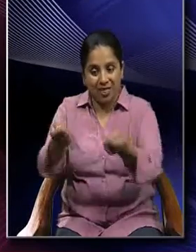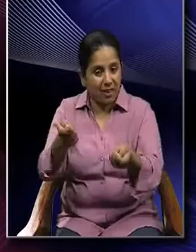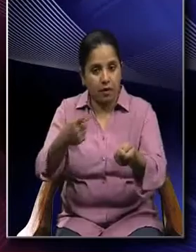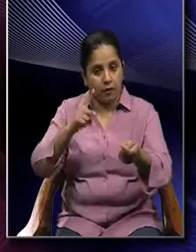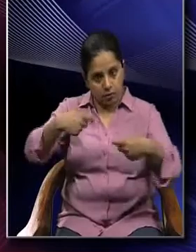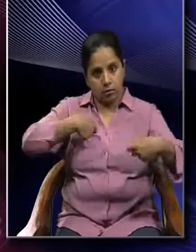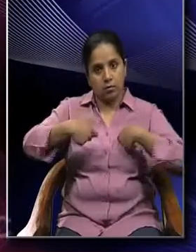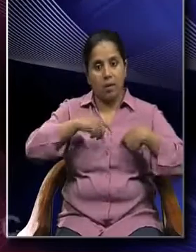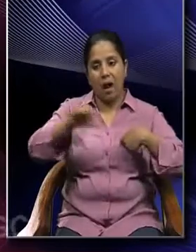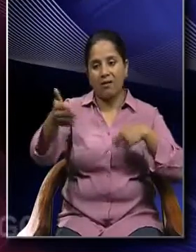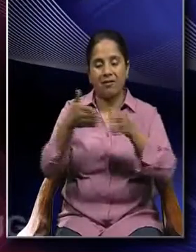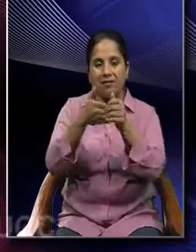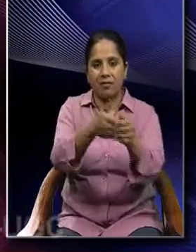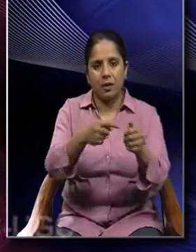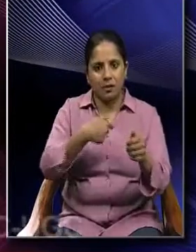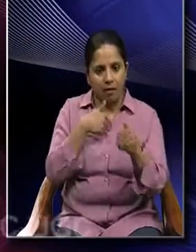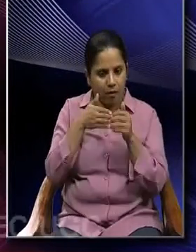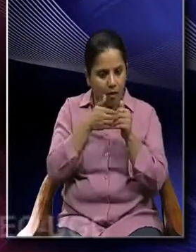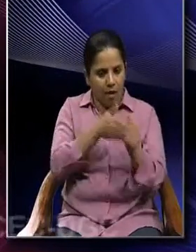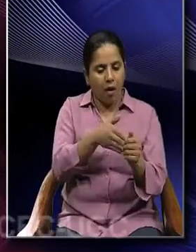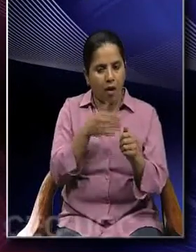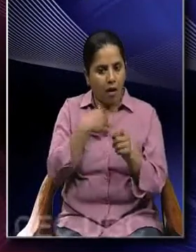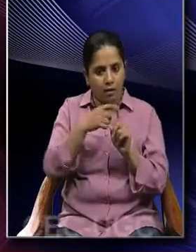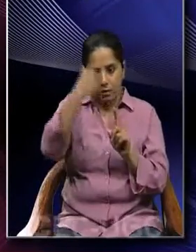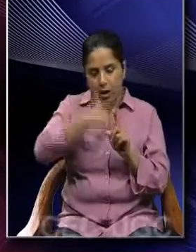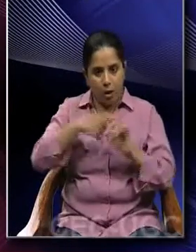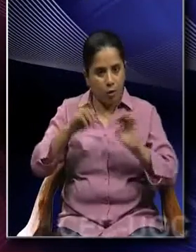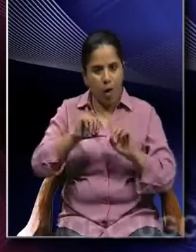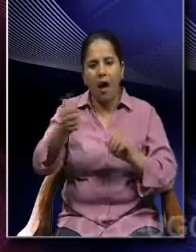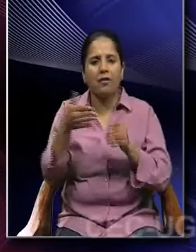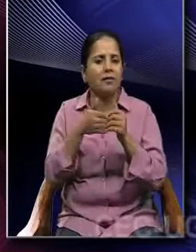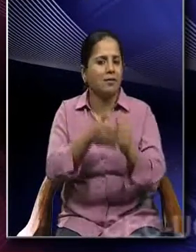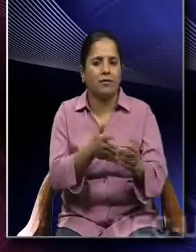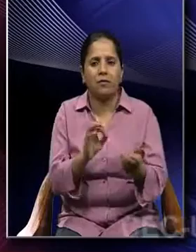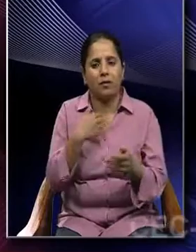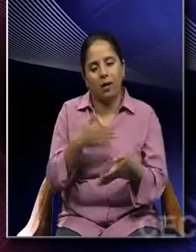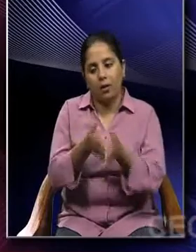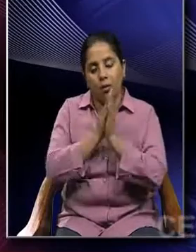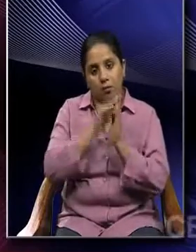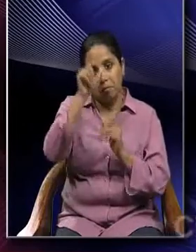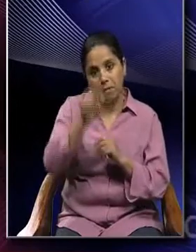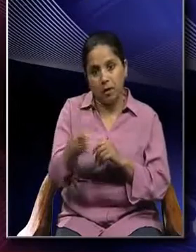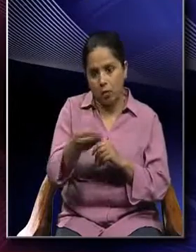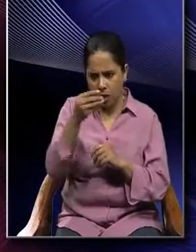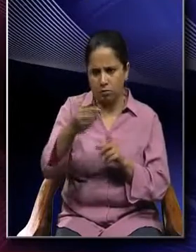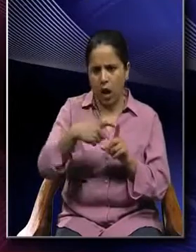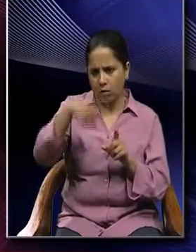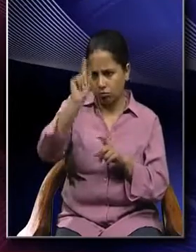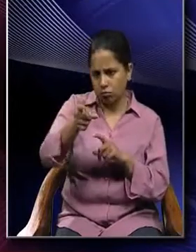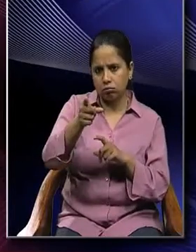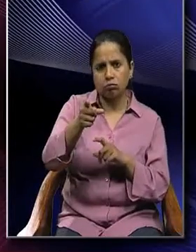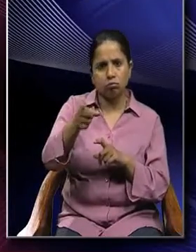guide somebody else unless I myself is disciplined. I cannot request anybody to be more disciplined unless